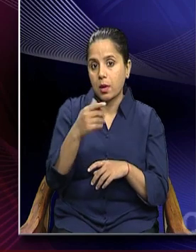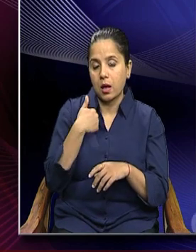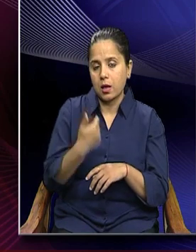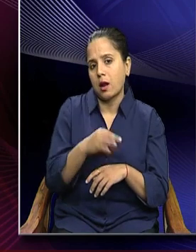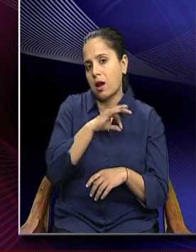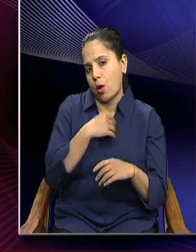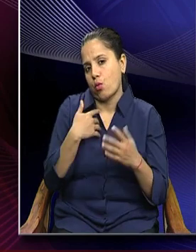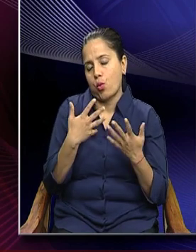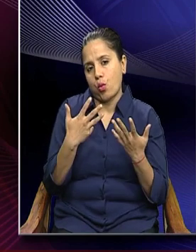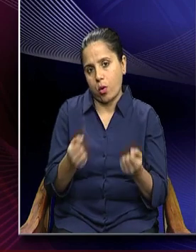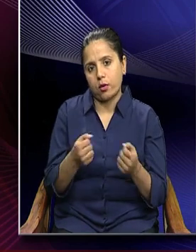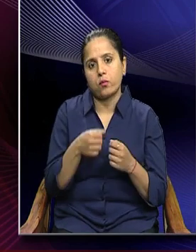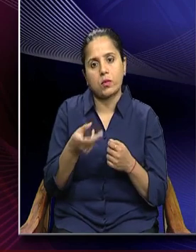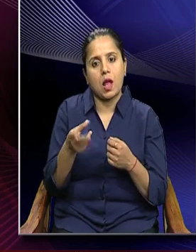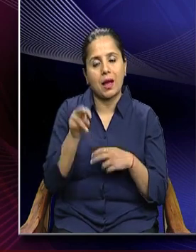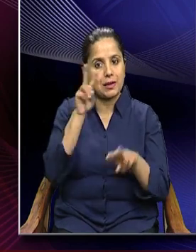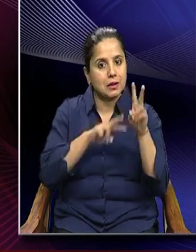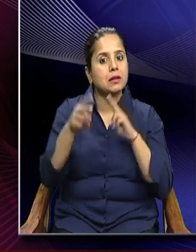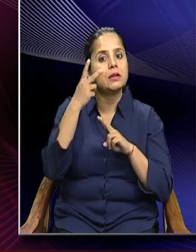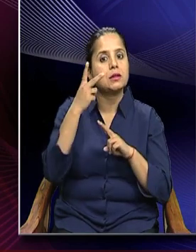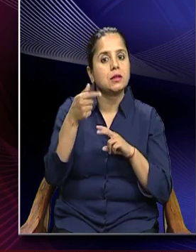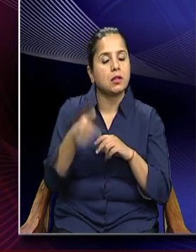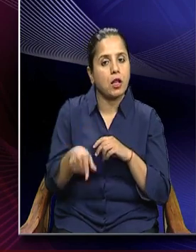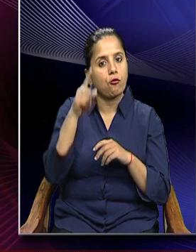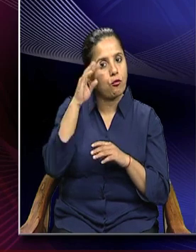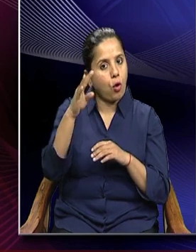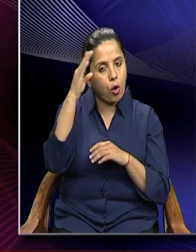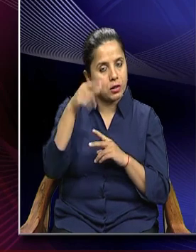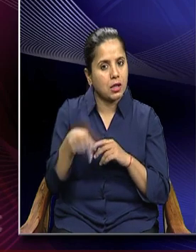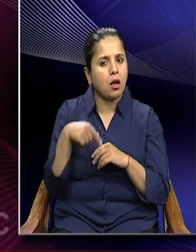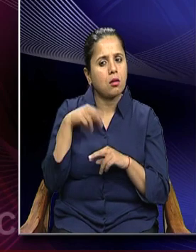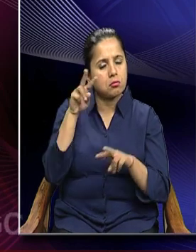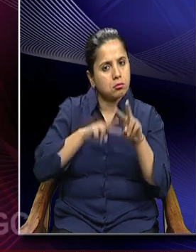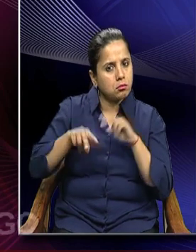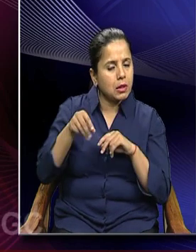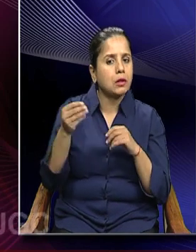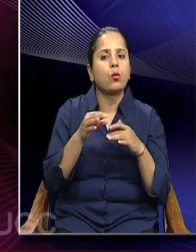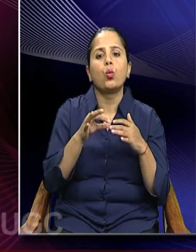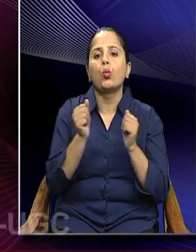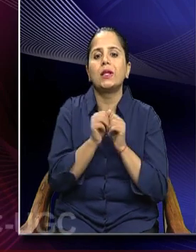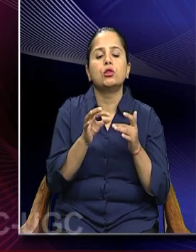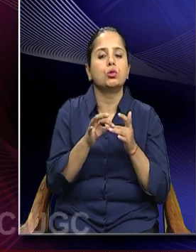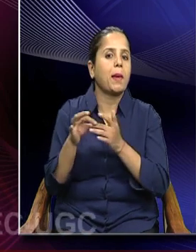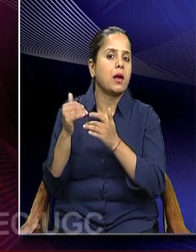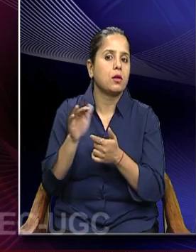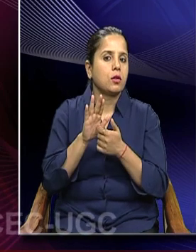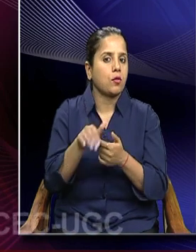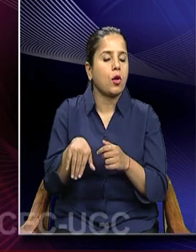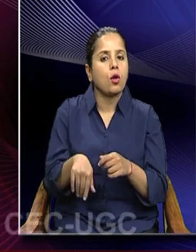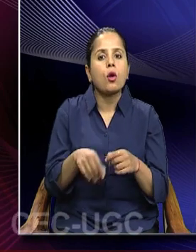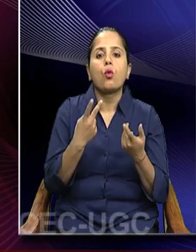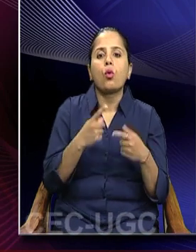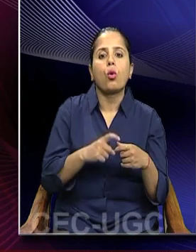to revisit these philosophical assumptions with special reference to quantitative